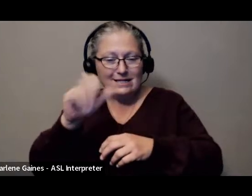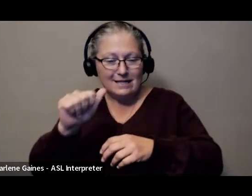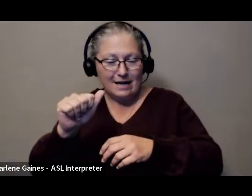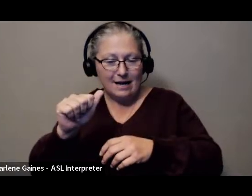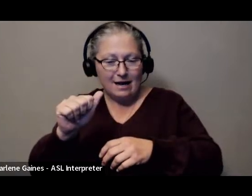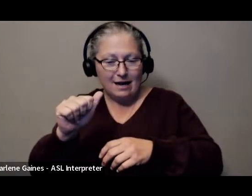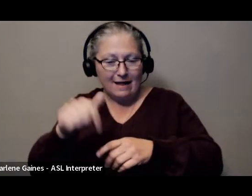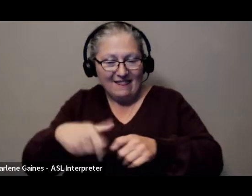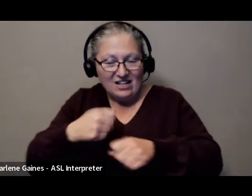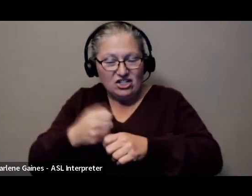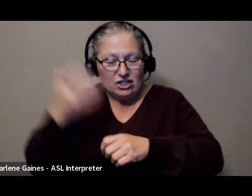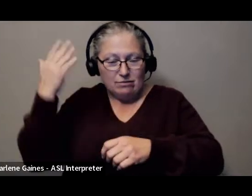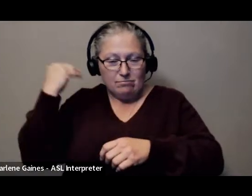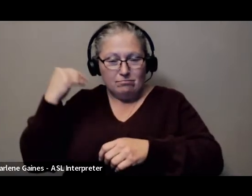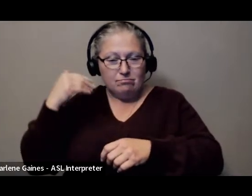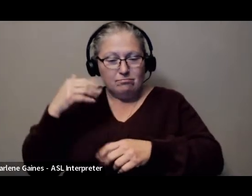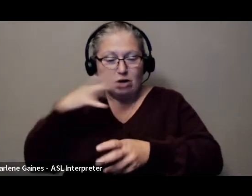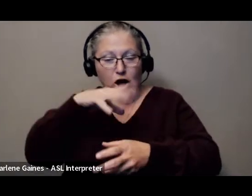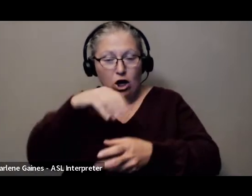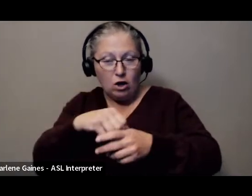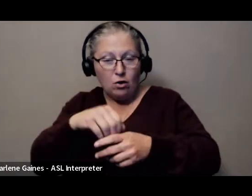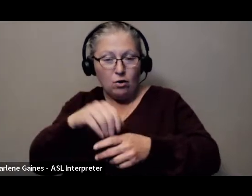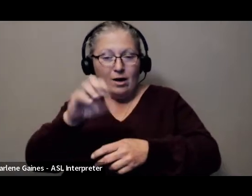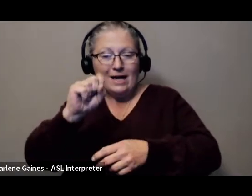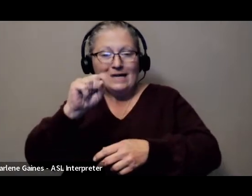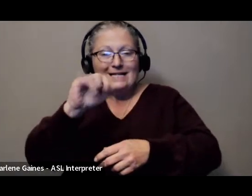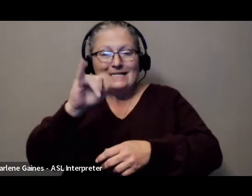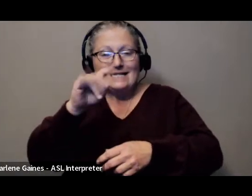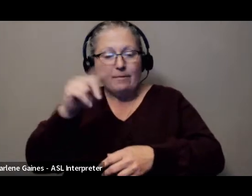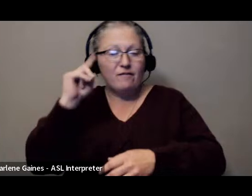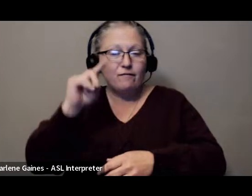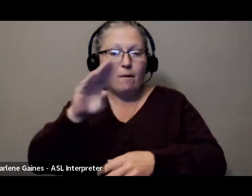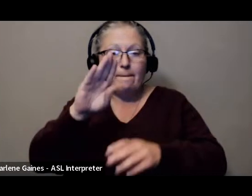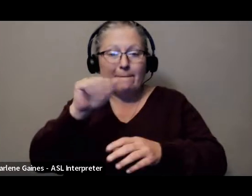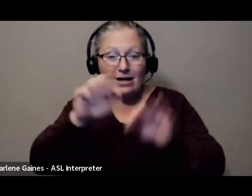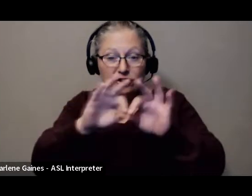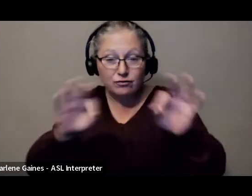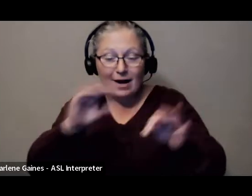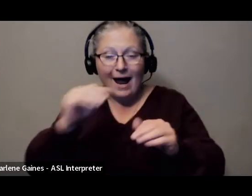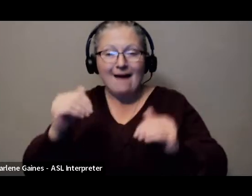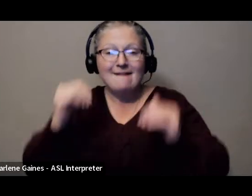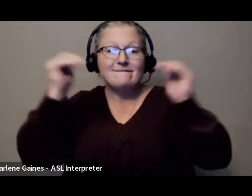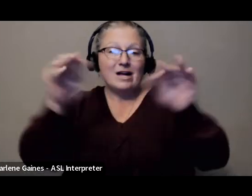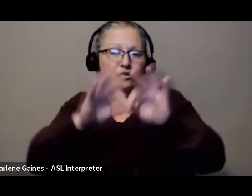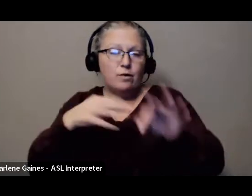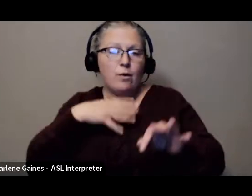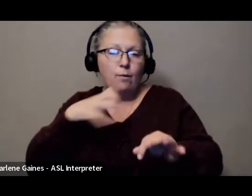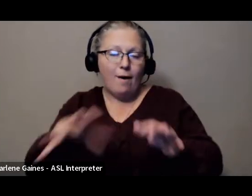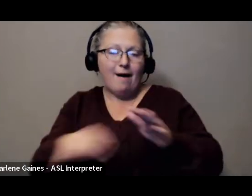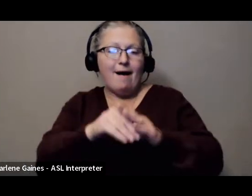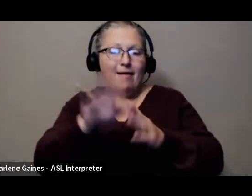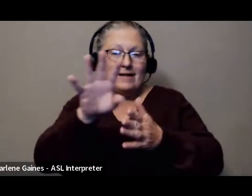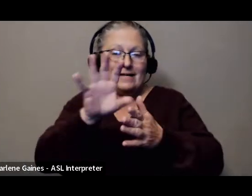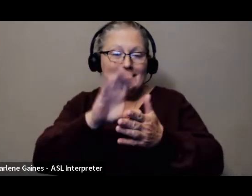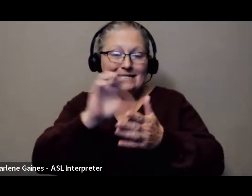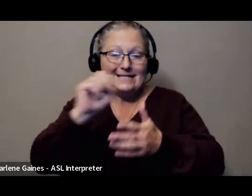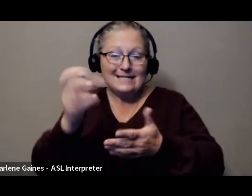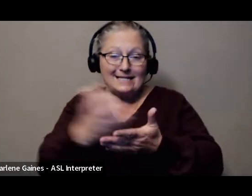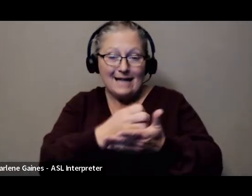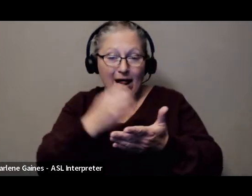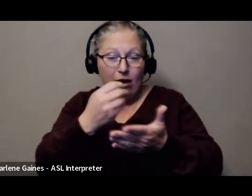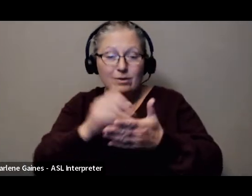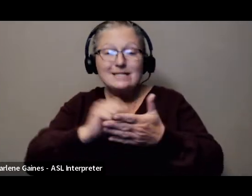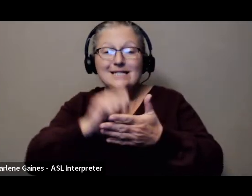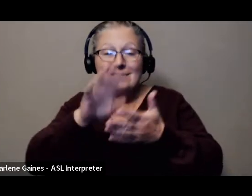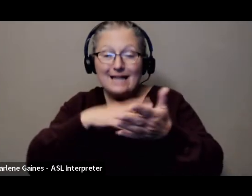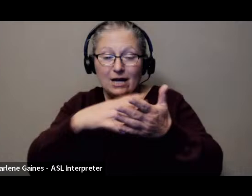that included stipends for bachelor's degrees and advanced degrees. And we'd like to put that on the salary schedule for both our classified unit